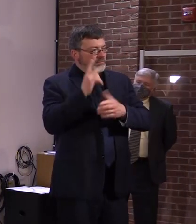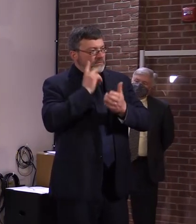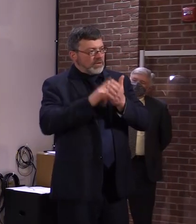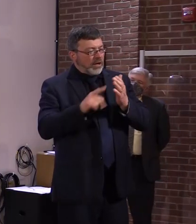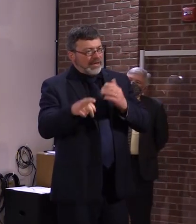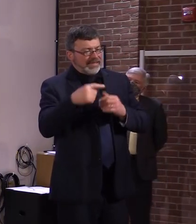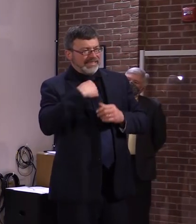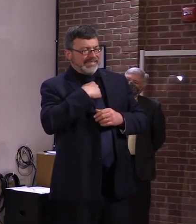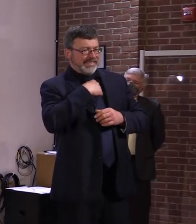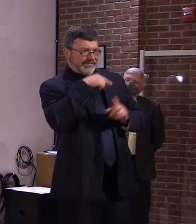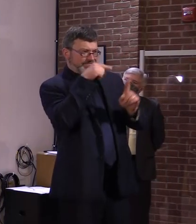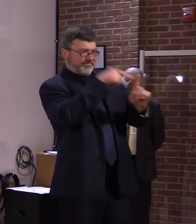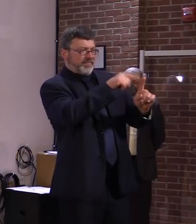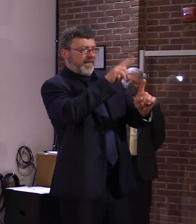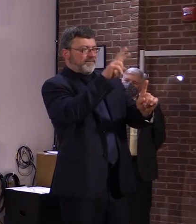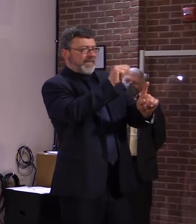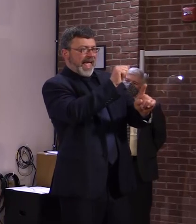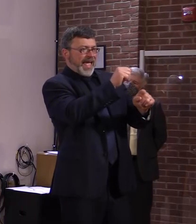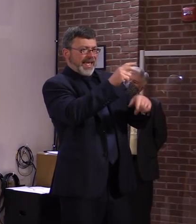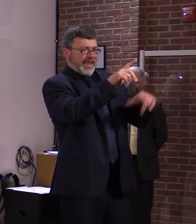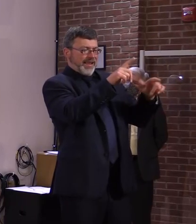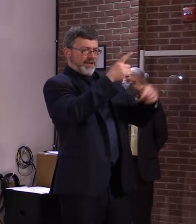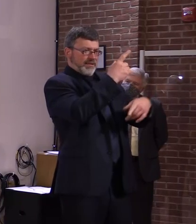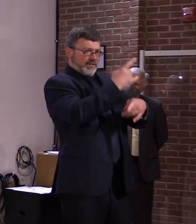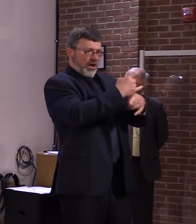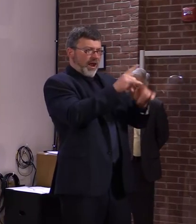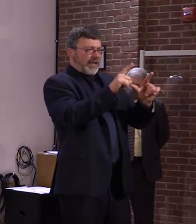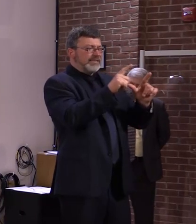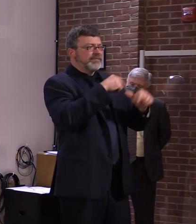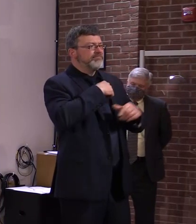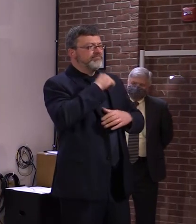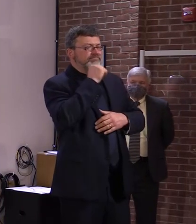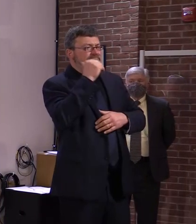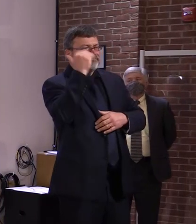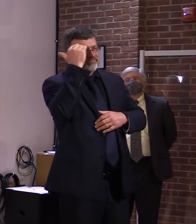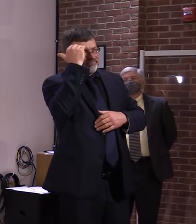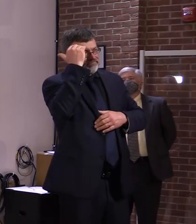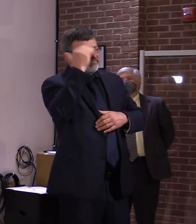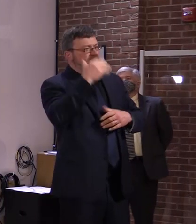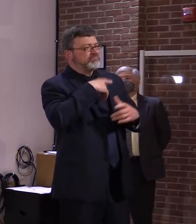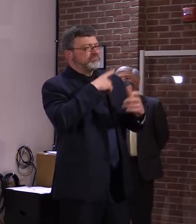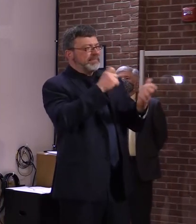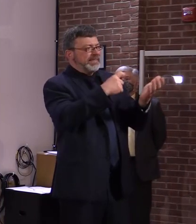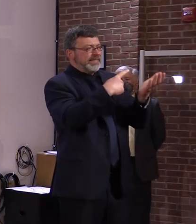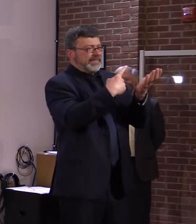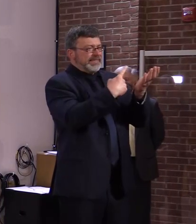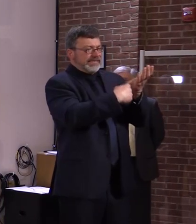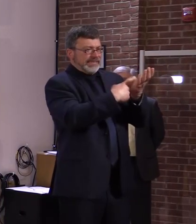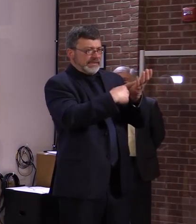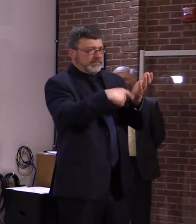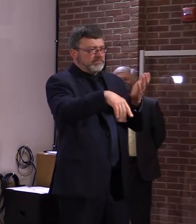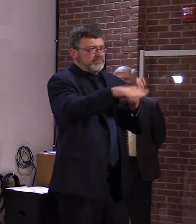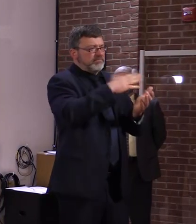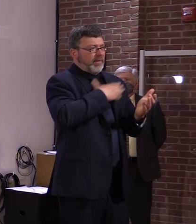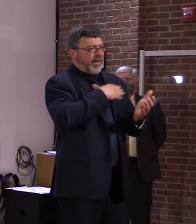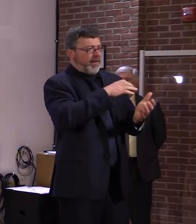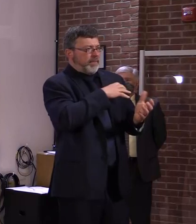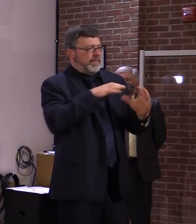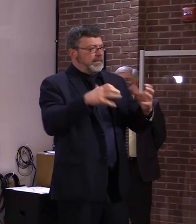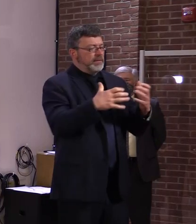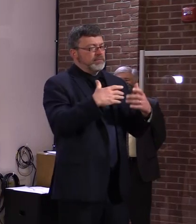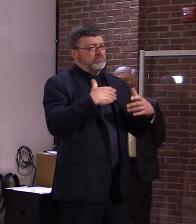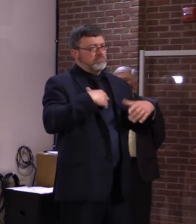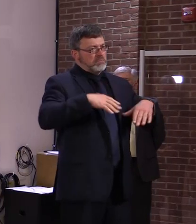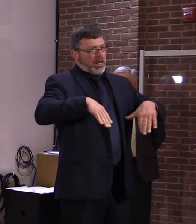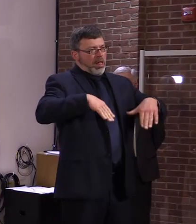the liquor licenses, I know there's been some discussion on that internally, but I don't know where we ended up with that, to be honest with you, Chris.